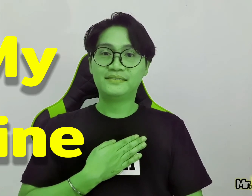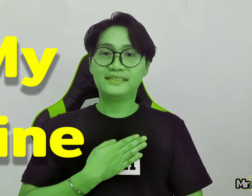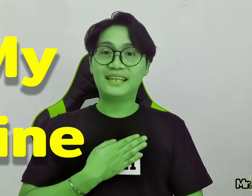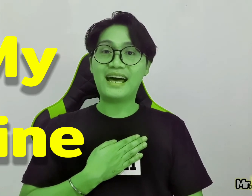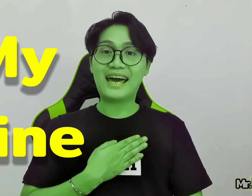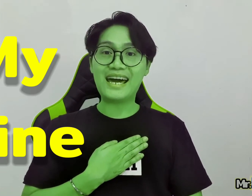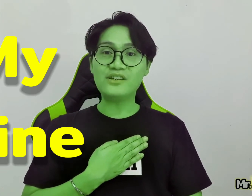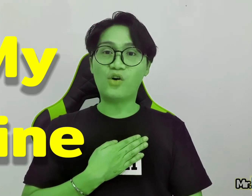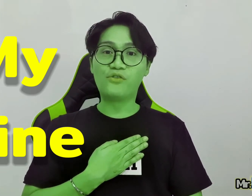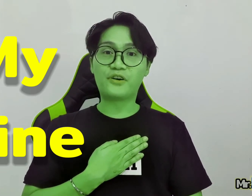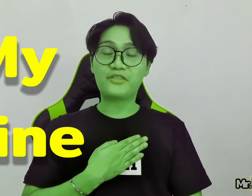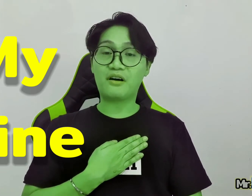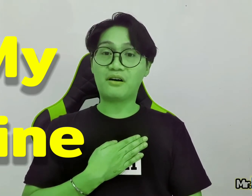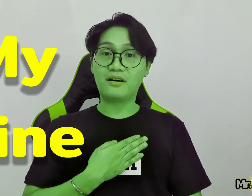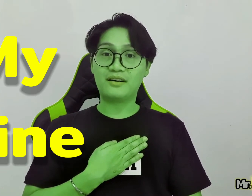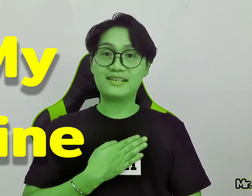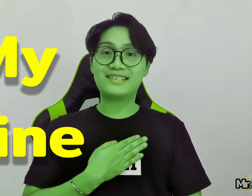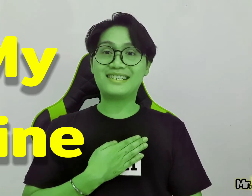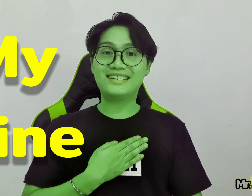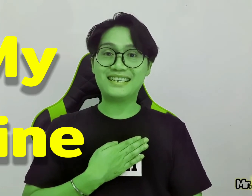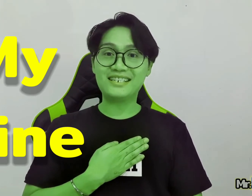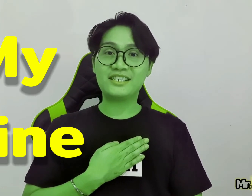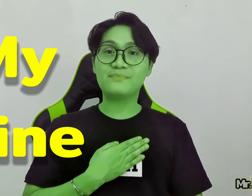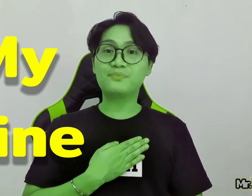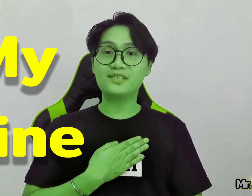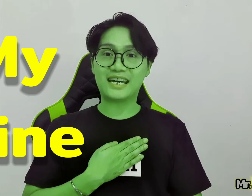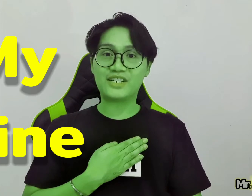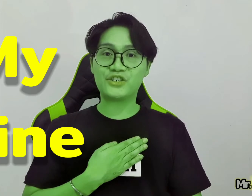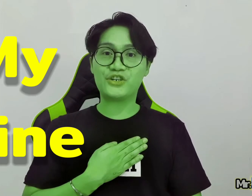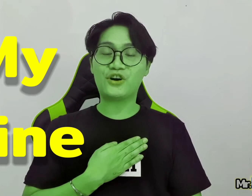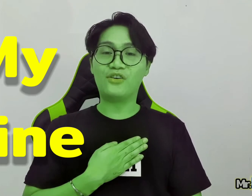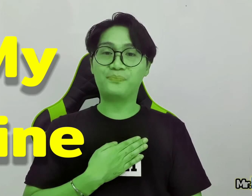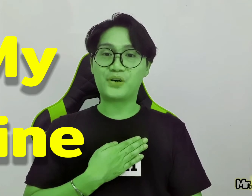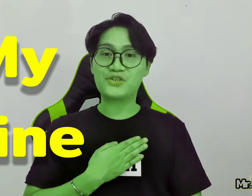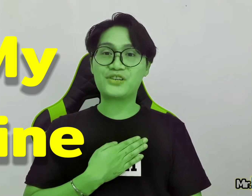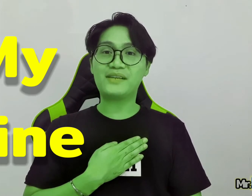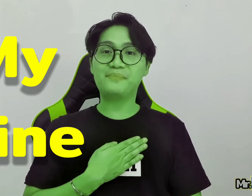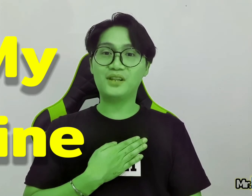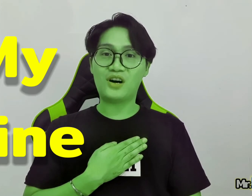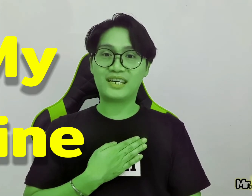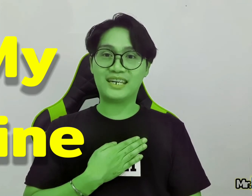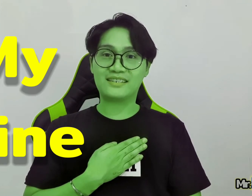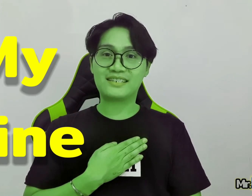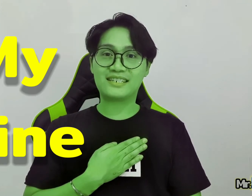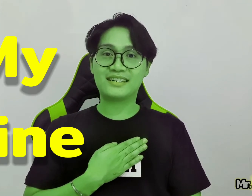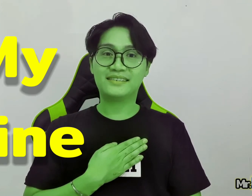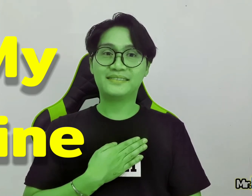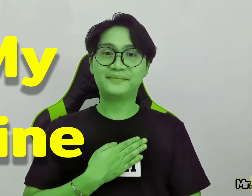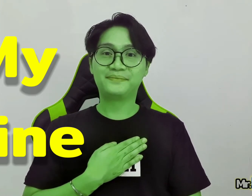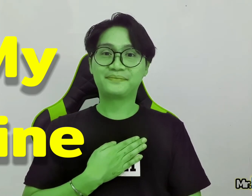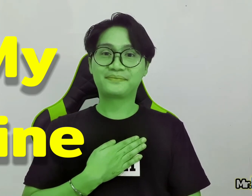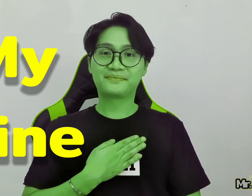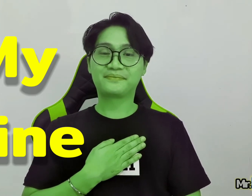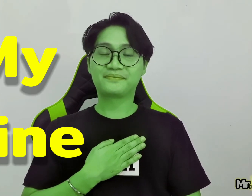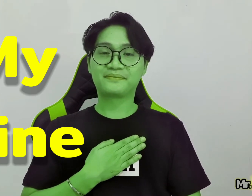The hand over the heart suggests protection of personal belongings.